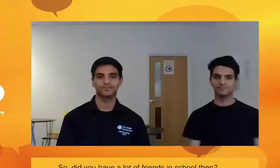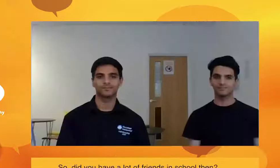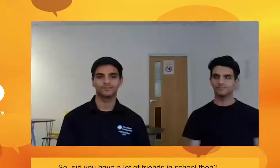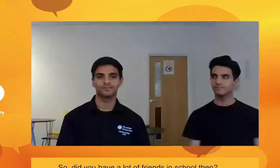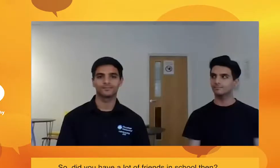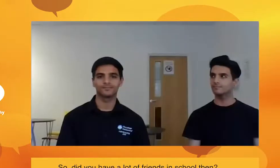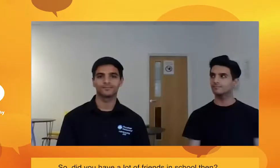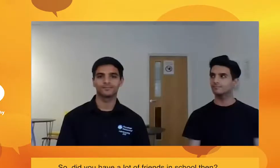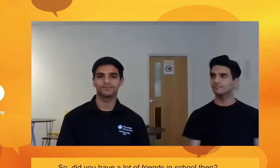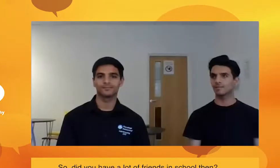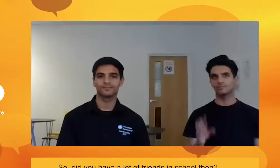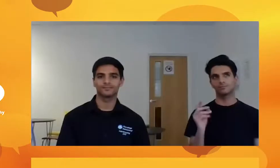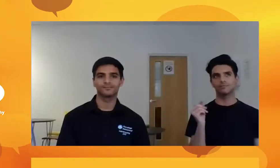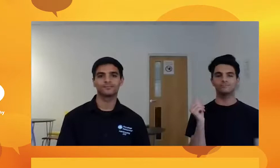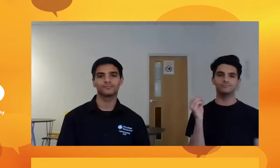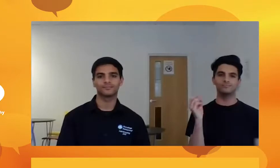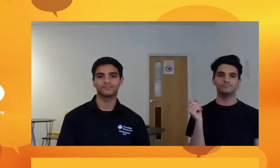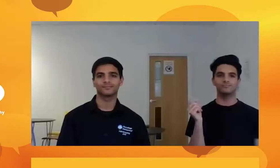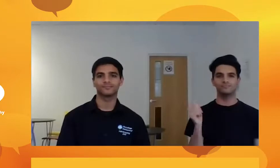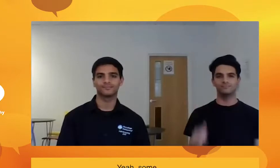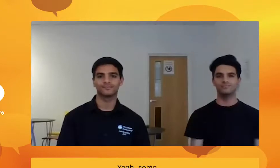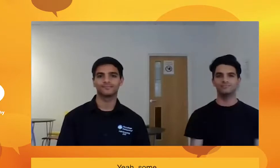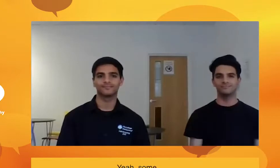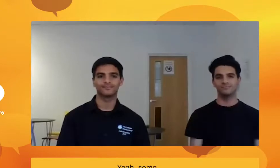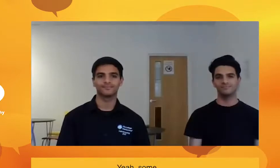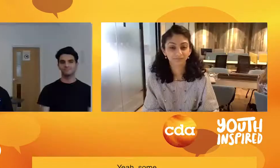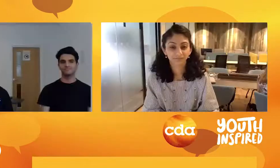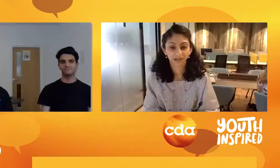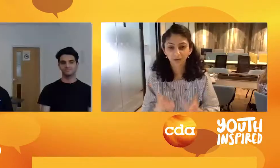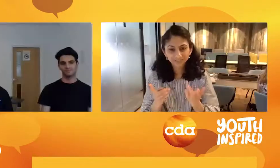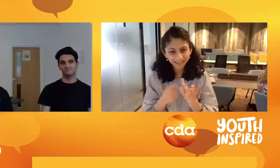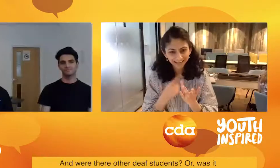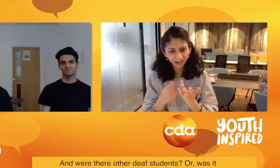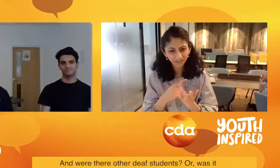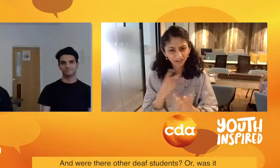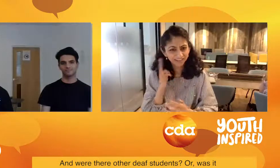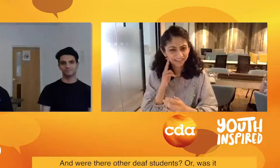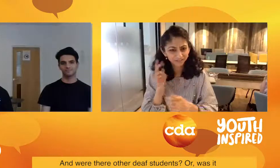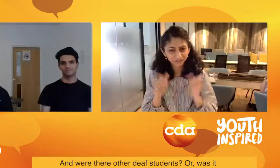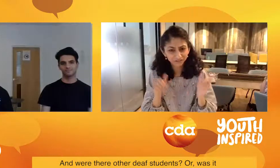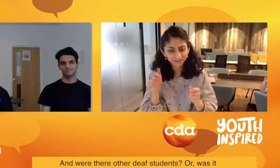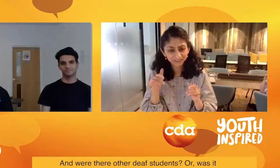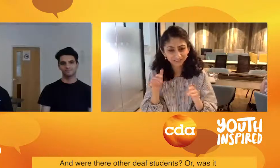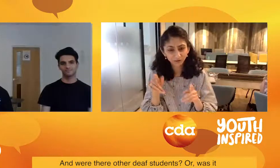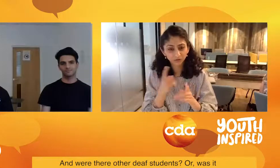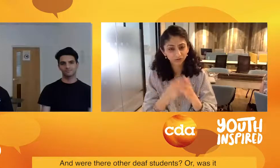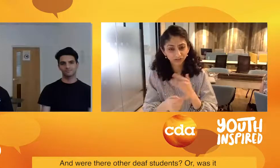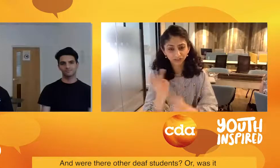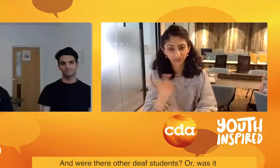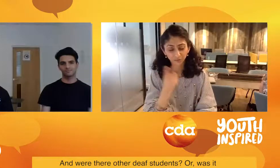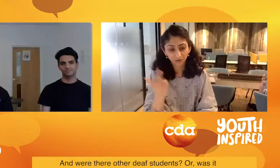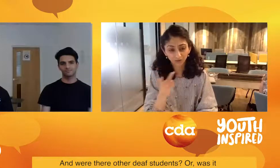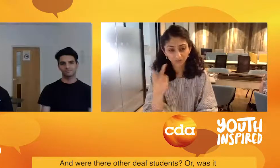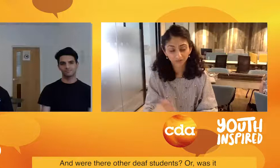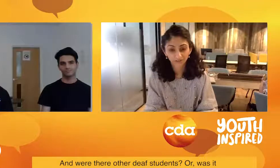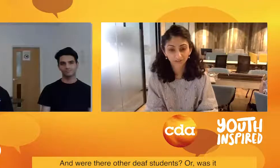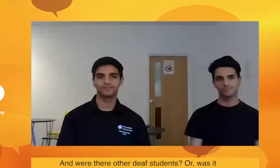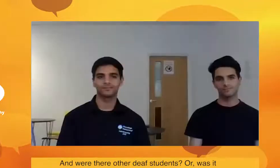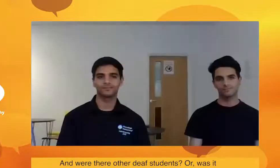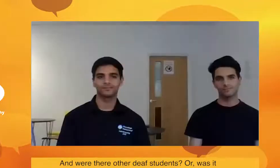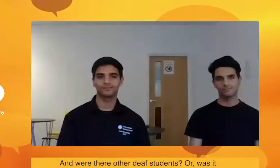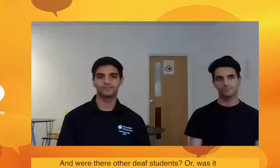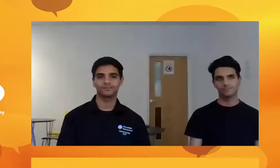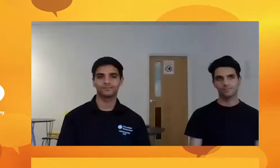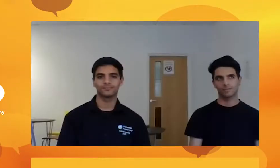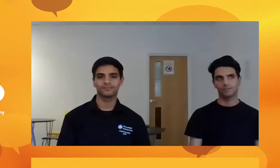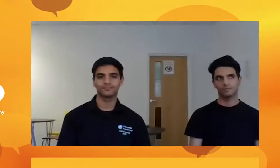So did you have a lot of friends in school then? Yeah, some. And were they other deaf students, or was it just you two who were